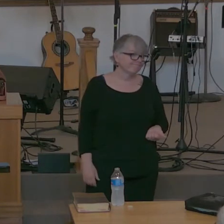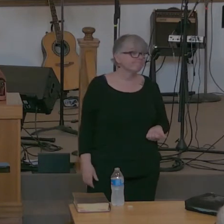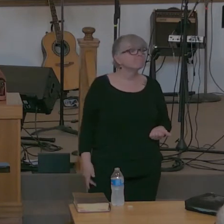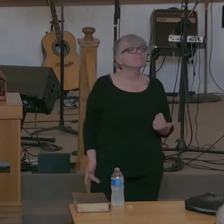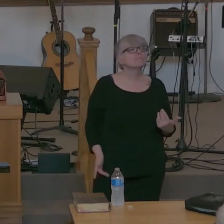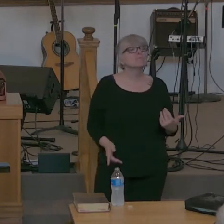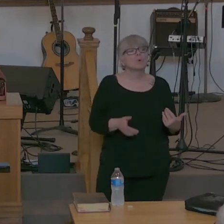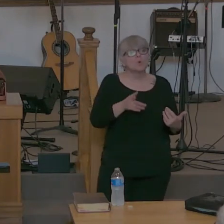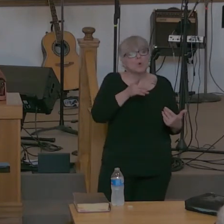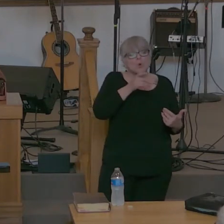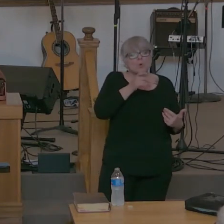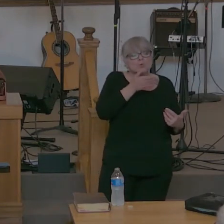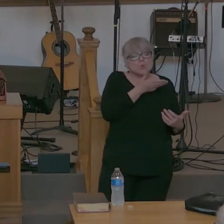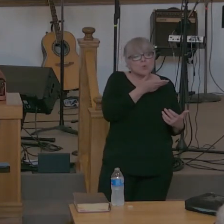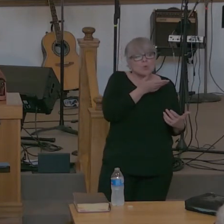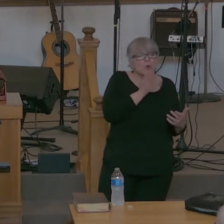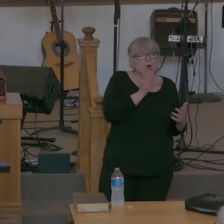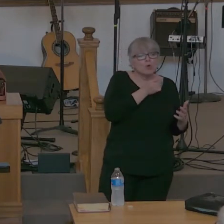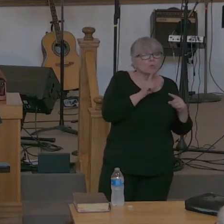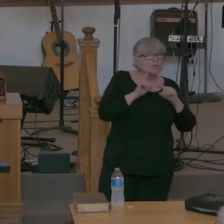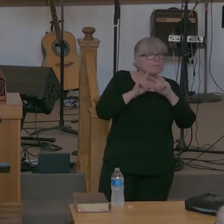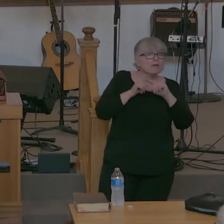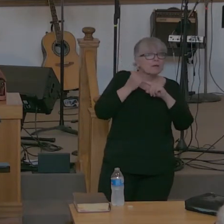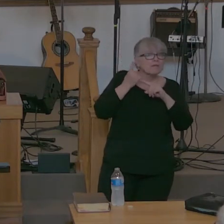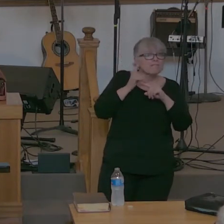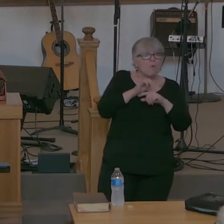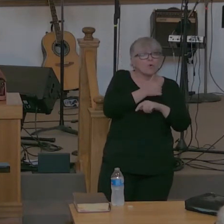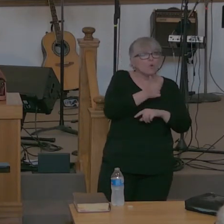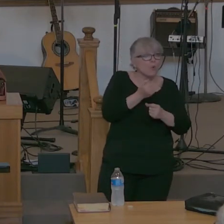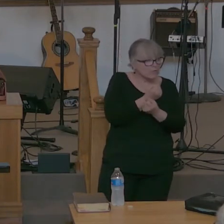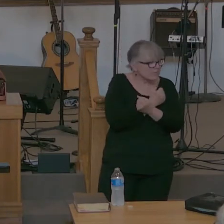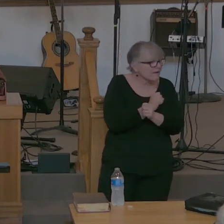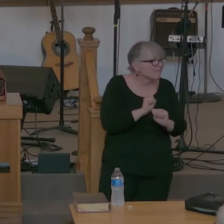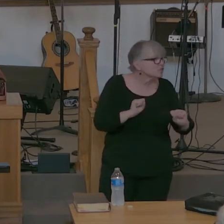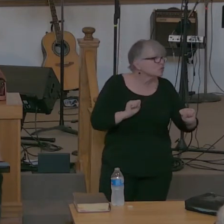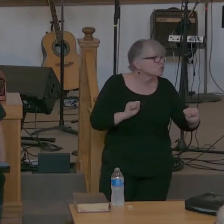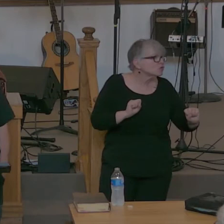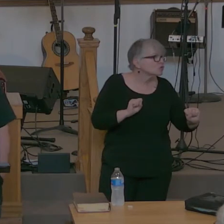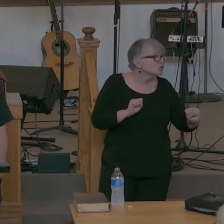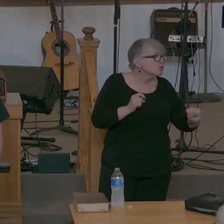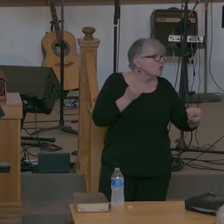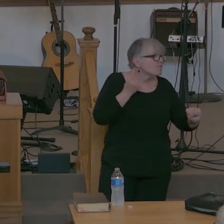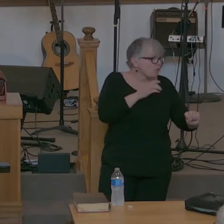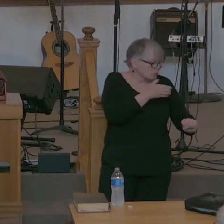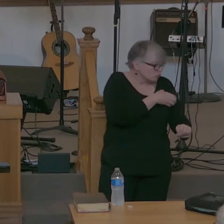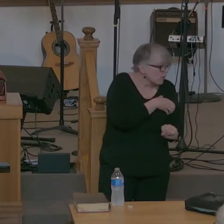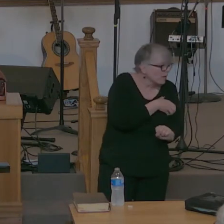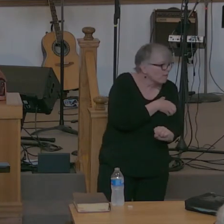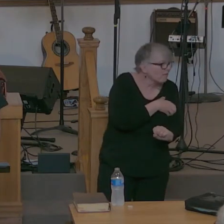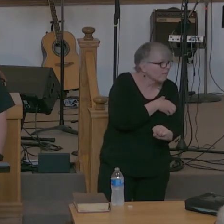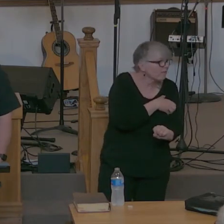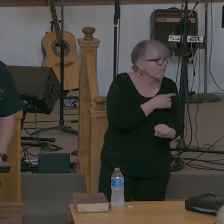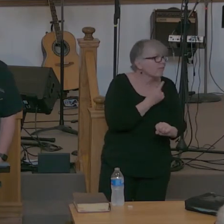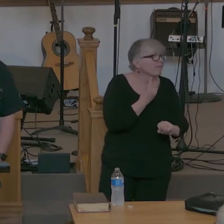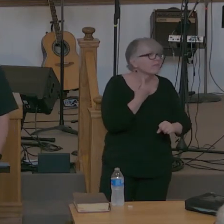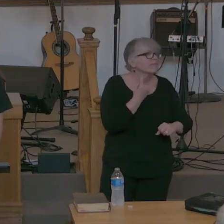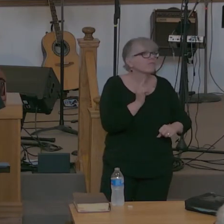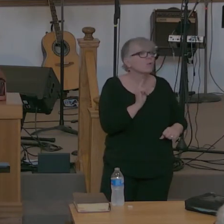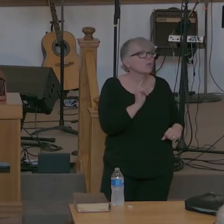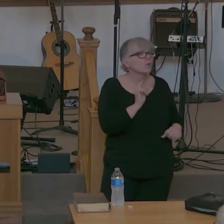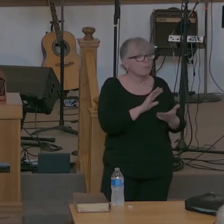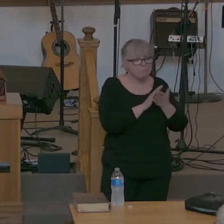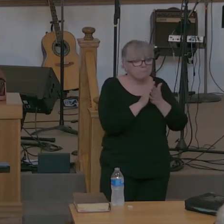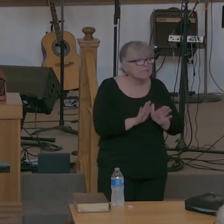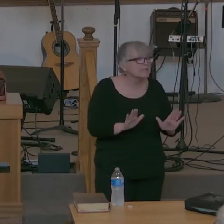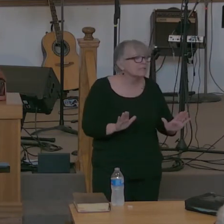So who are you looking to for your salvation? Who are you looking to for your strength? Who are you looking to for your